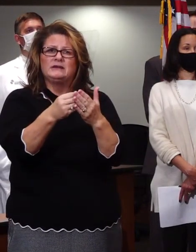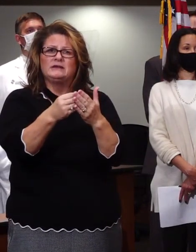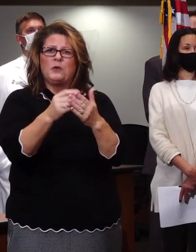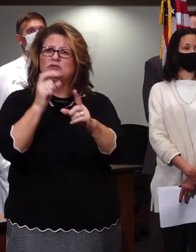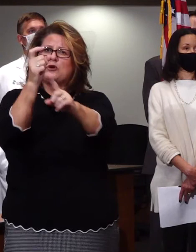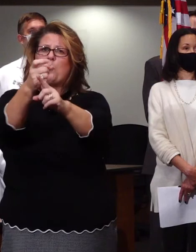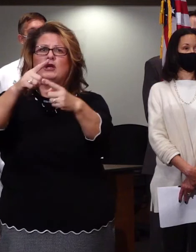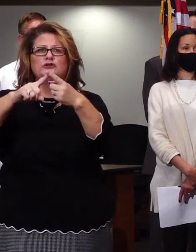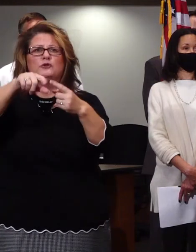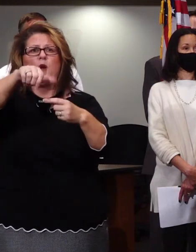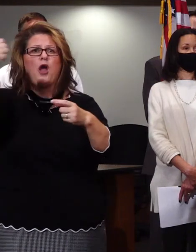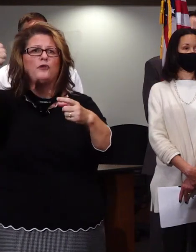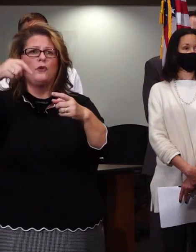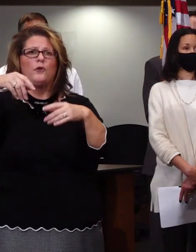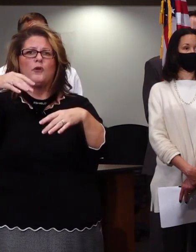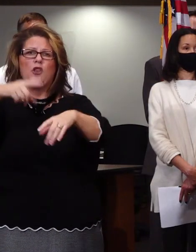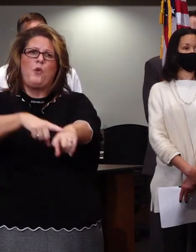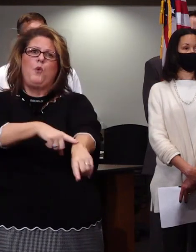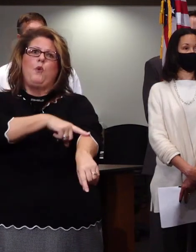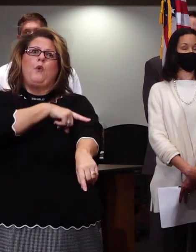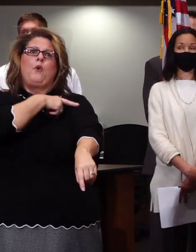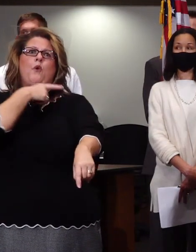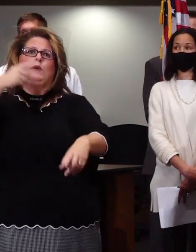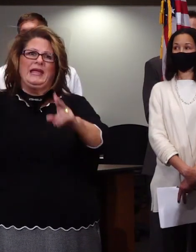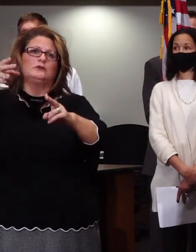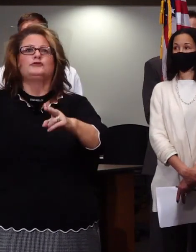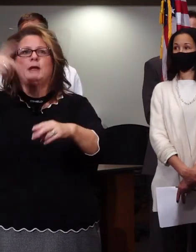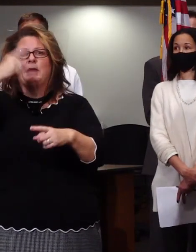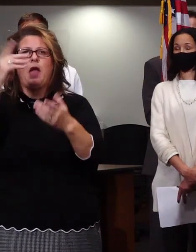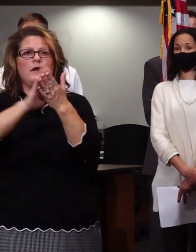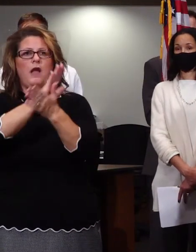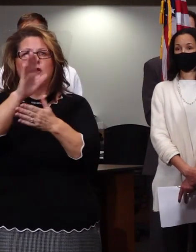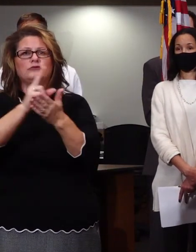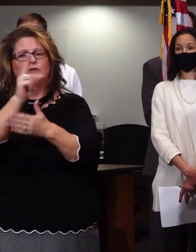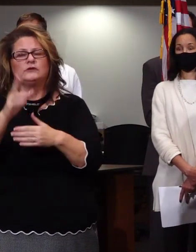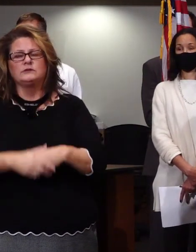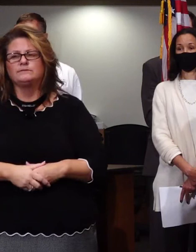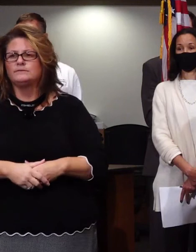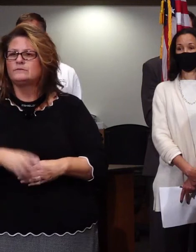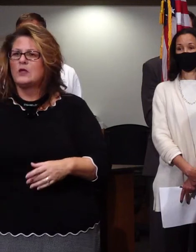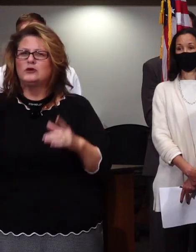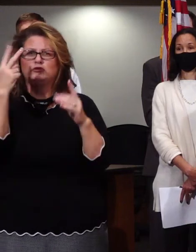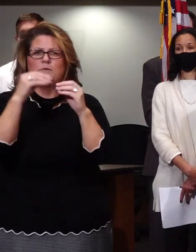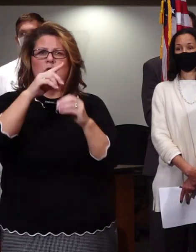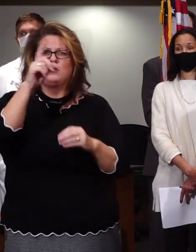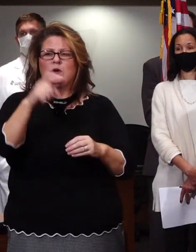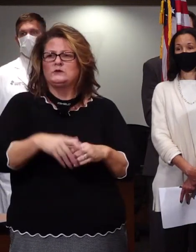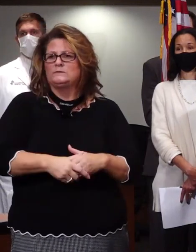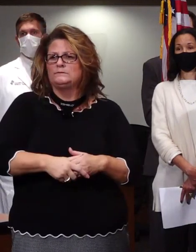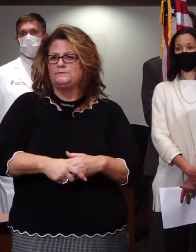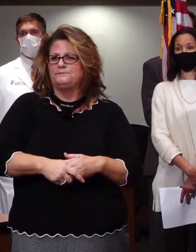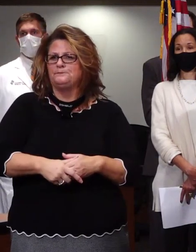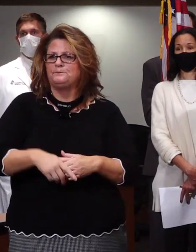black colleges and universities and others. We have time for 2 more questions. We'll start here with Yes, that. sir. And why do you think, you mentioned these